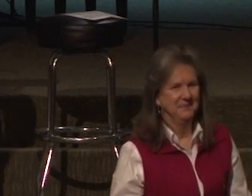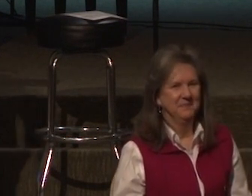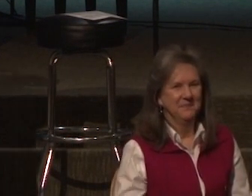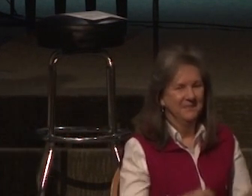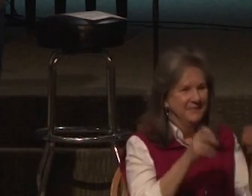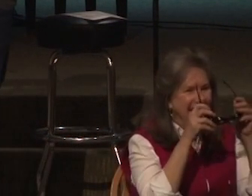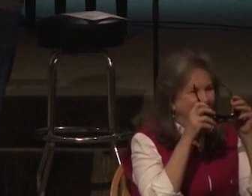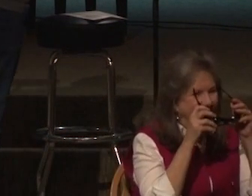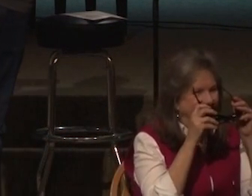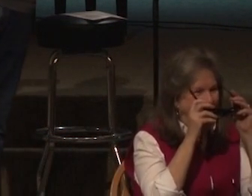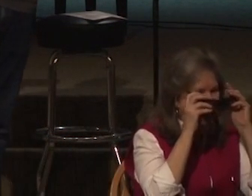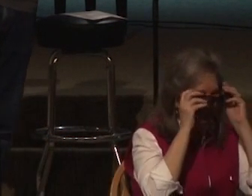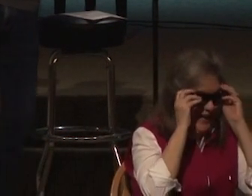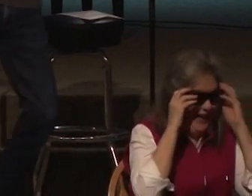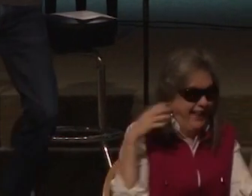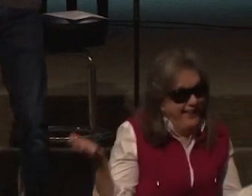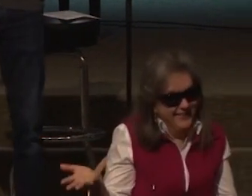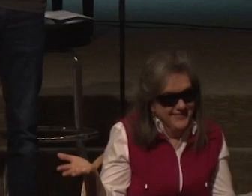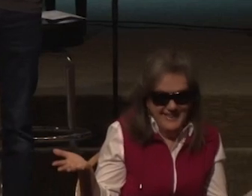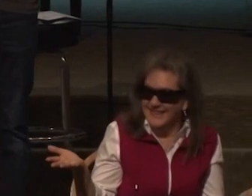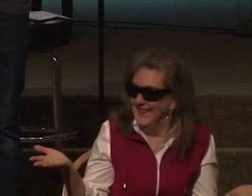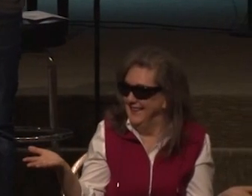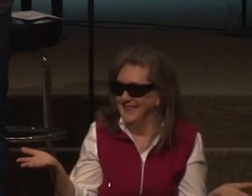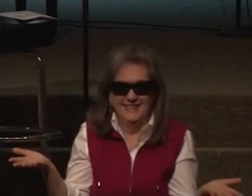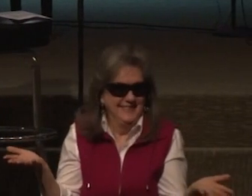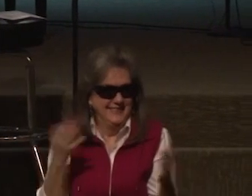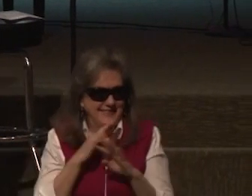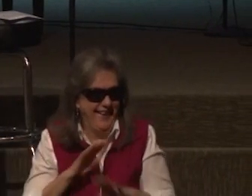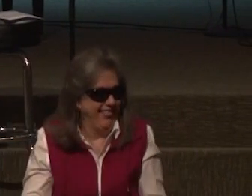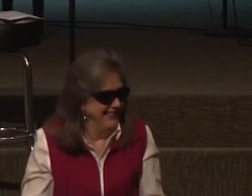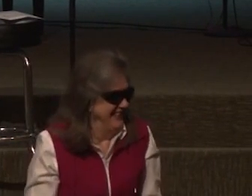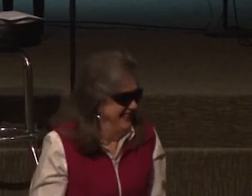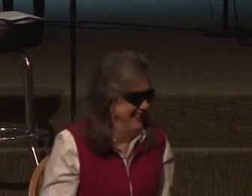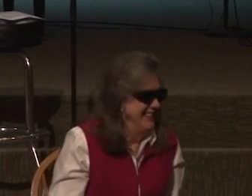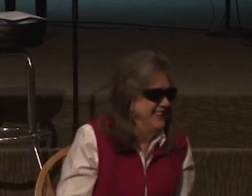sign language. This means silenced.